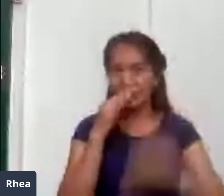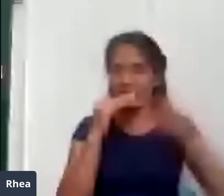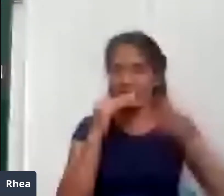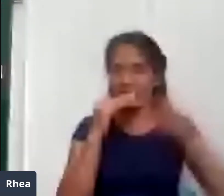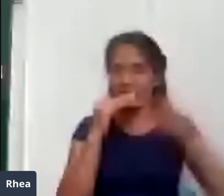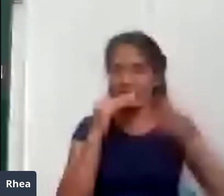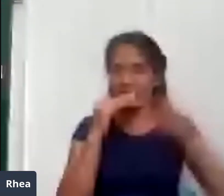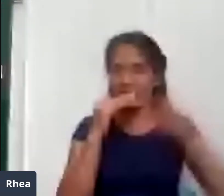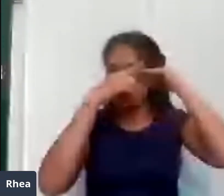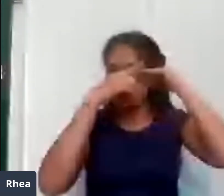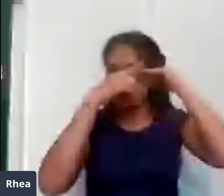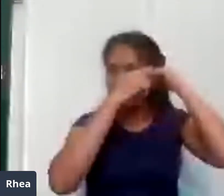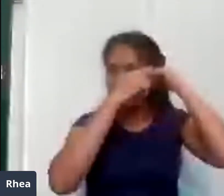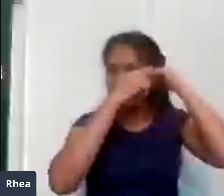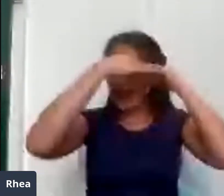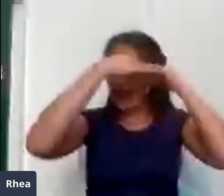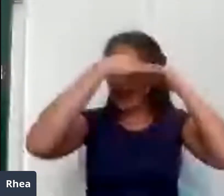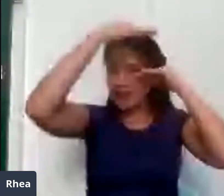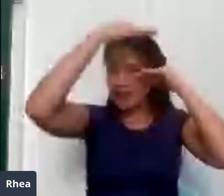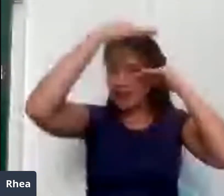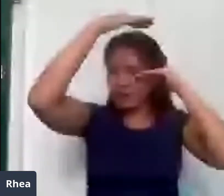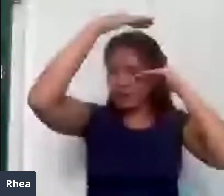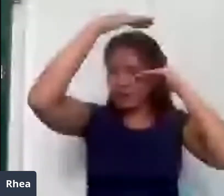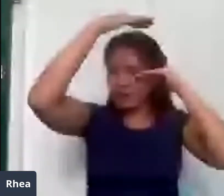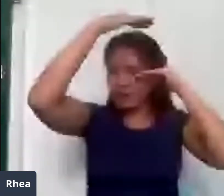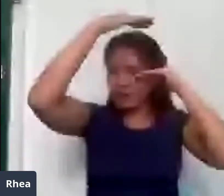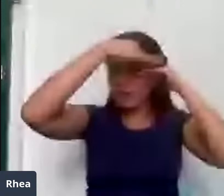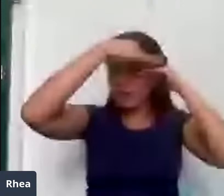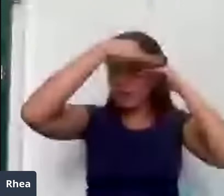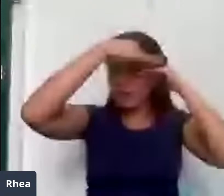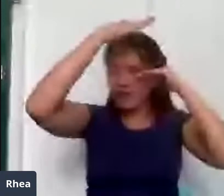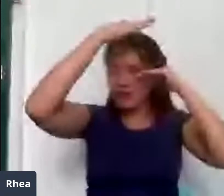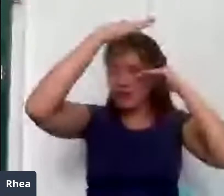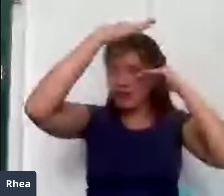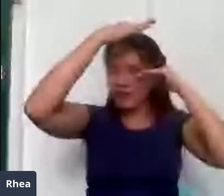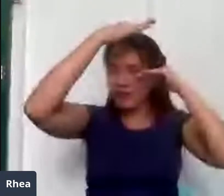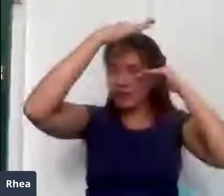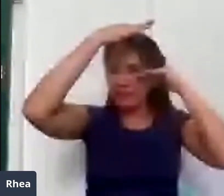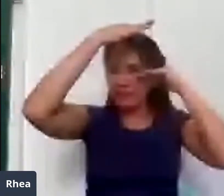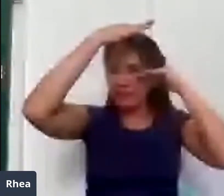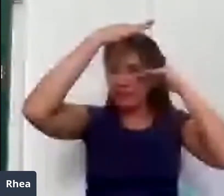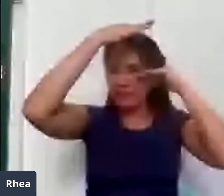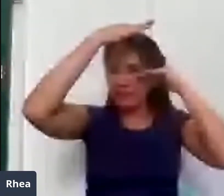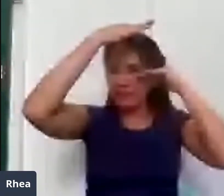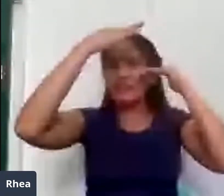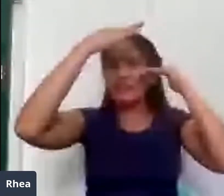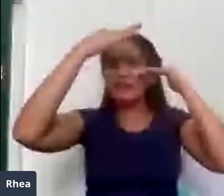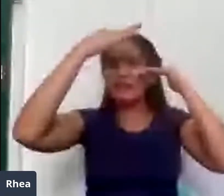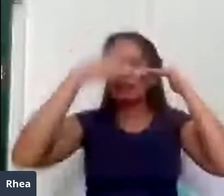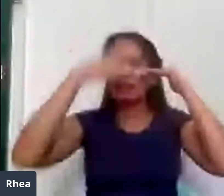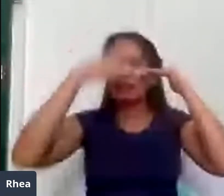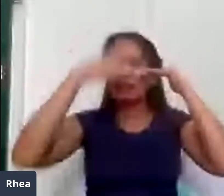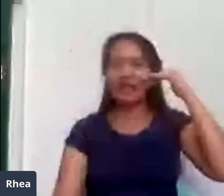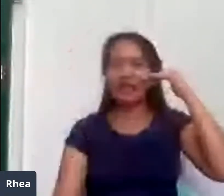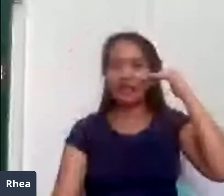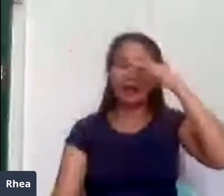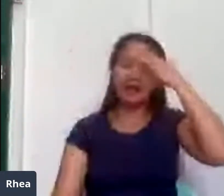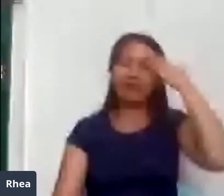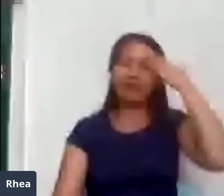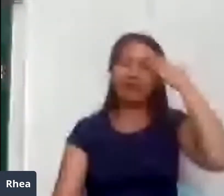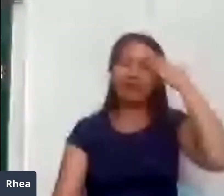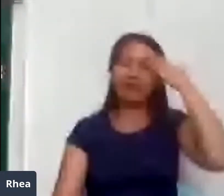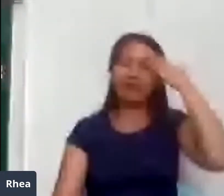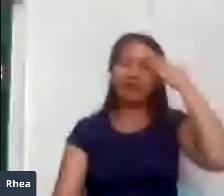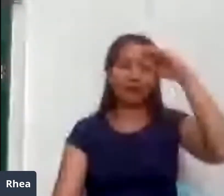mother. From here going to the top of your head would suggest the masculine type,